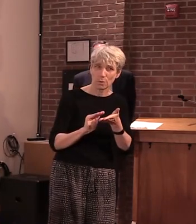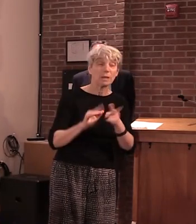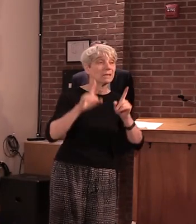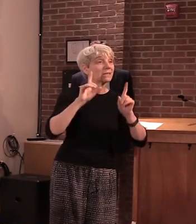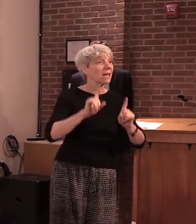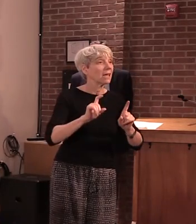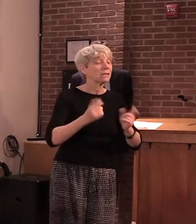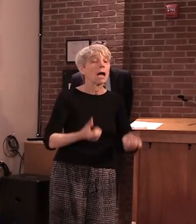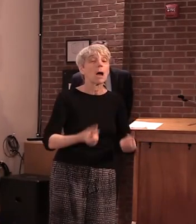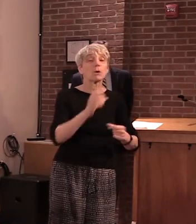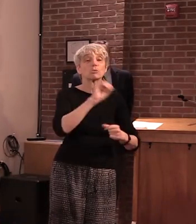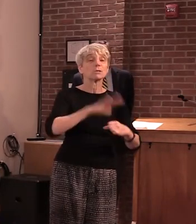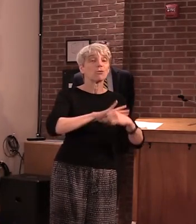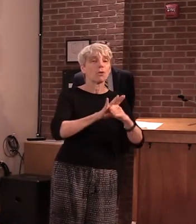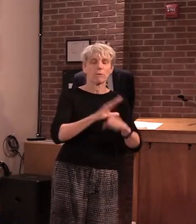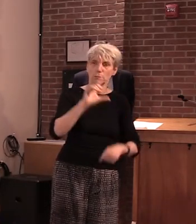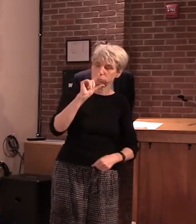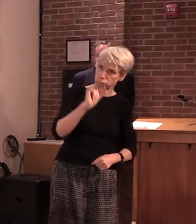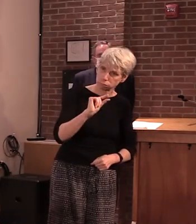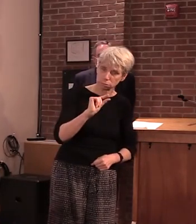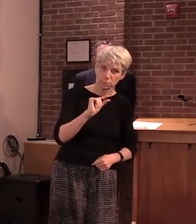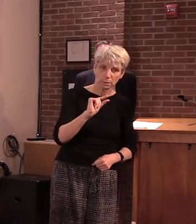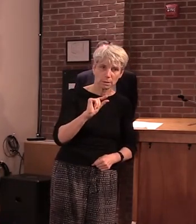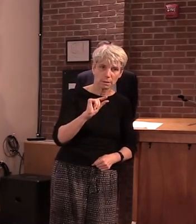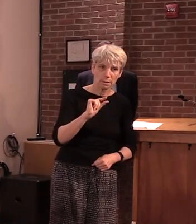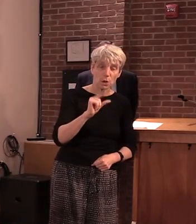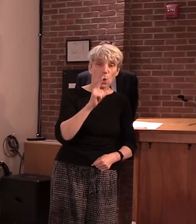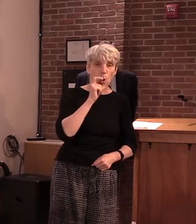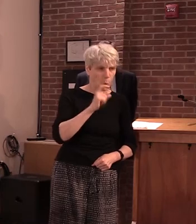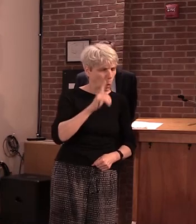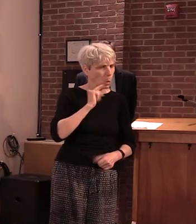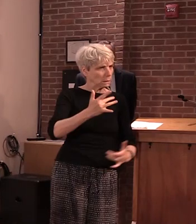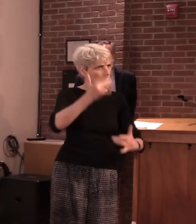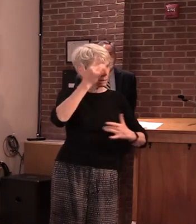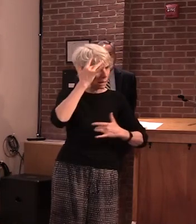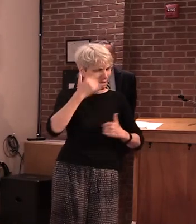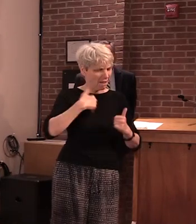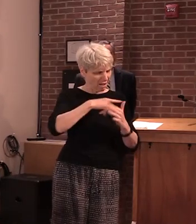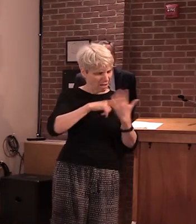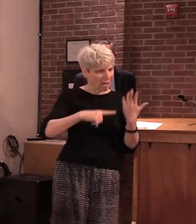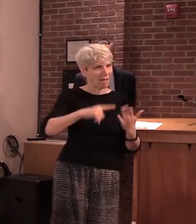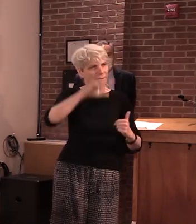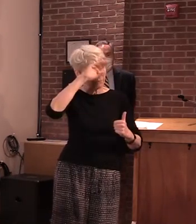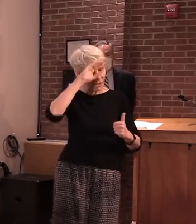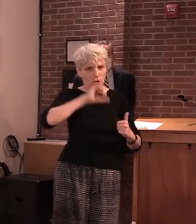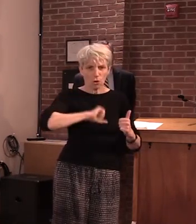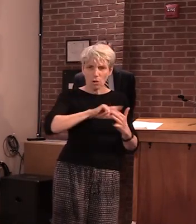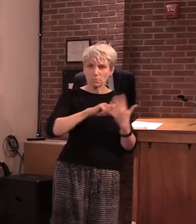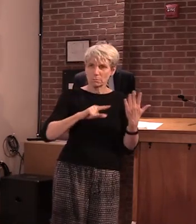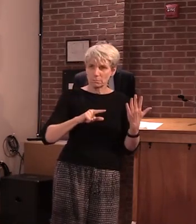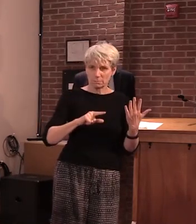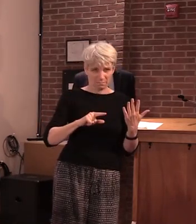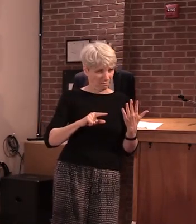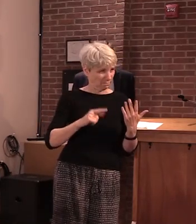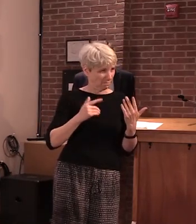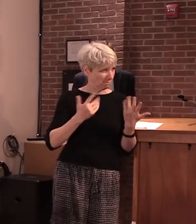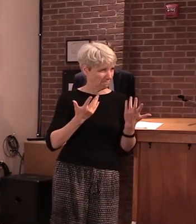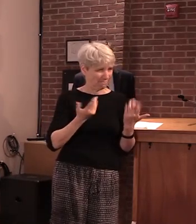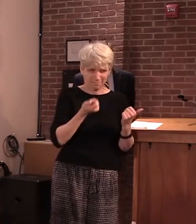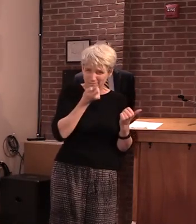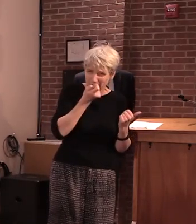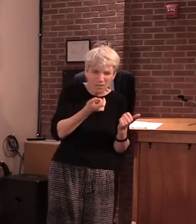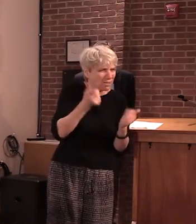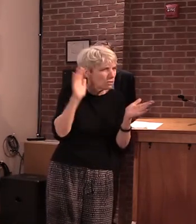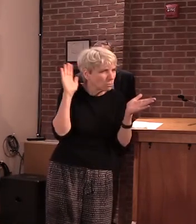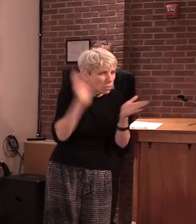Vermont with symptoms, and we certainly wouldn't want it to be used for screening personnel at the school